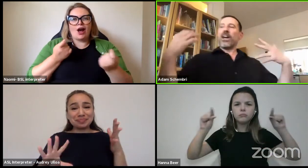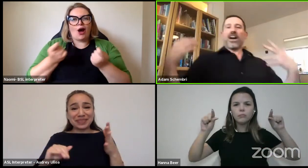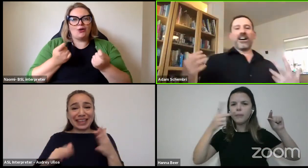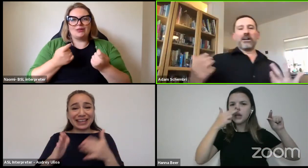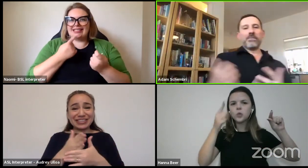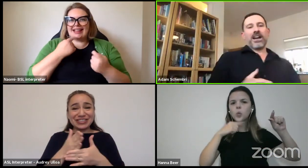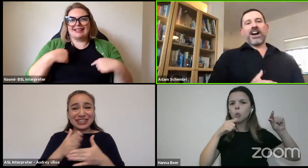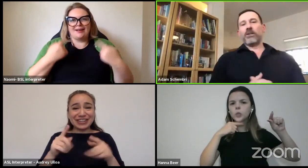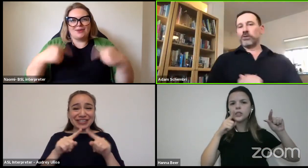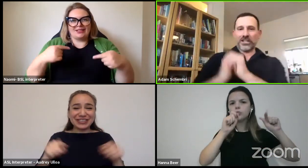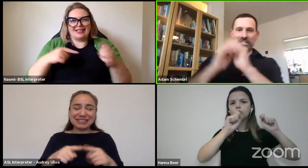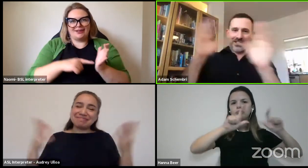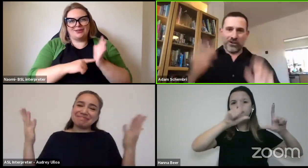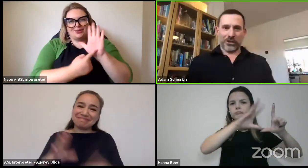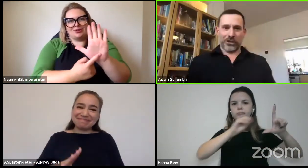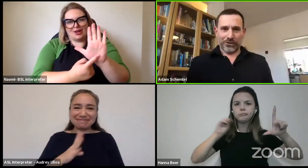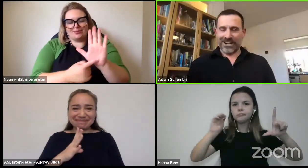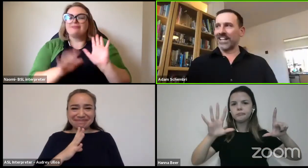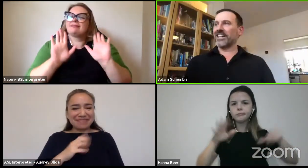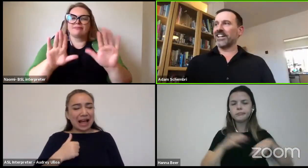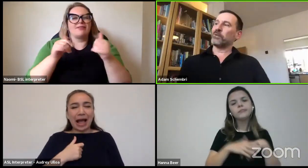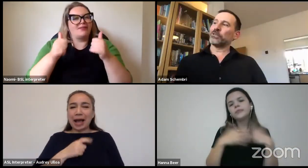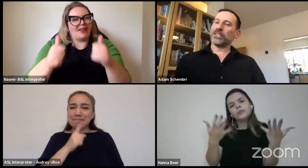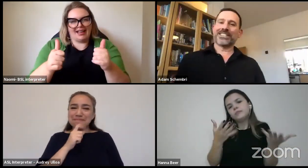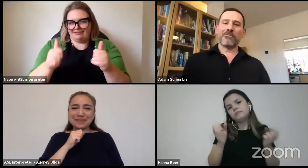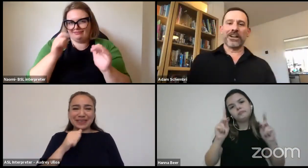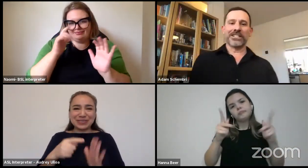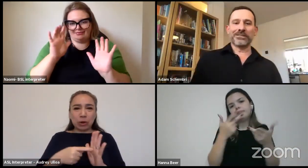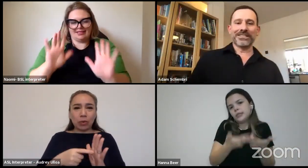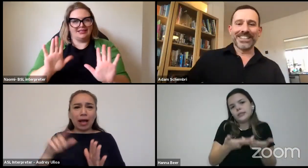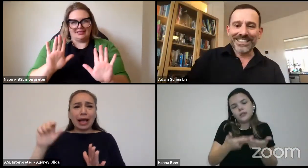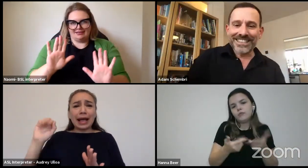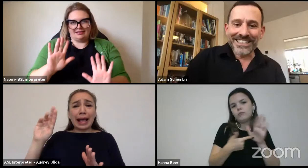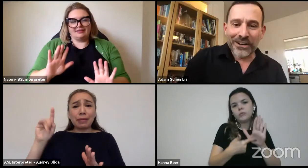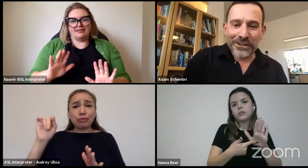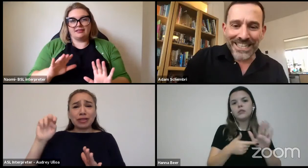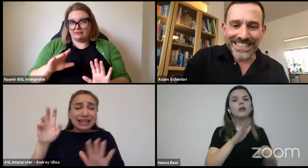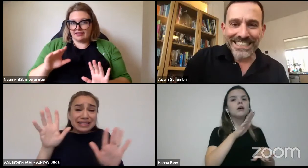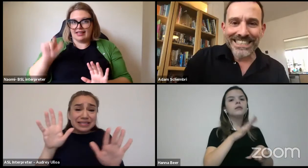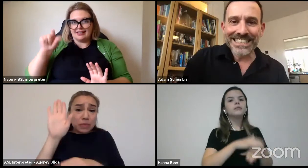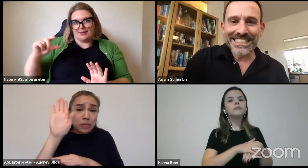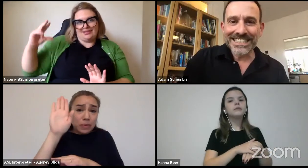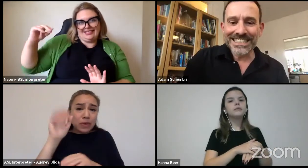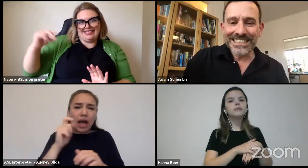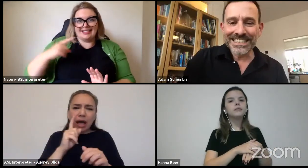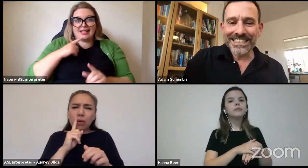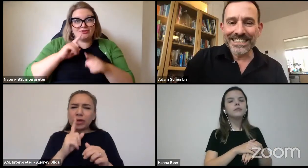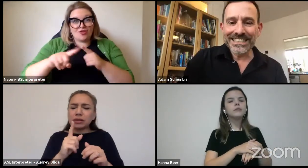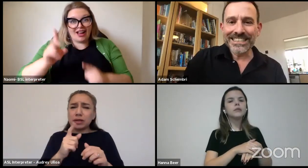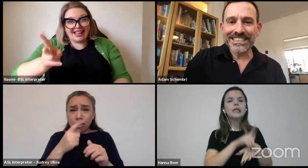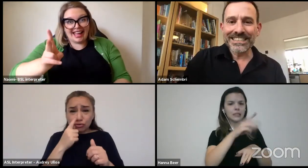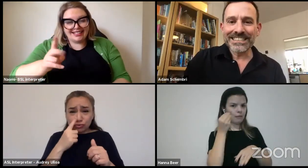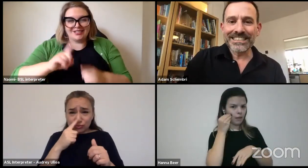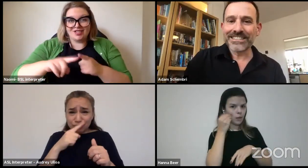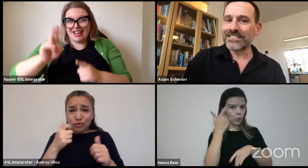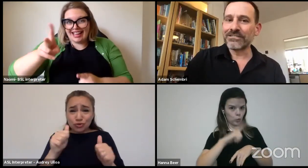so I will just not show the slides. I will summarize. Sorry? Can you please try